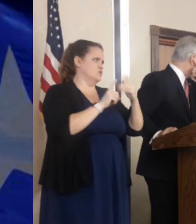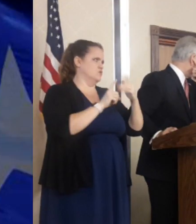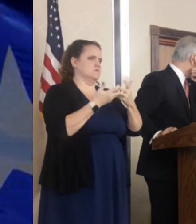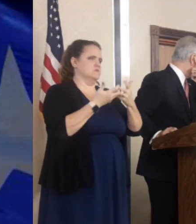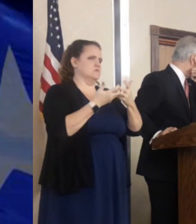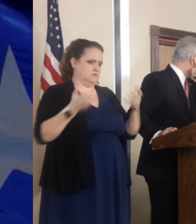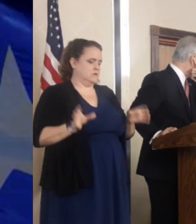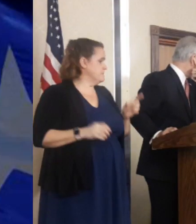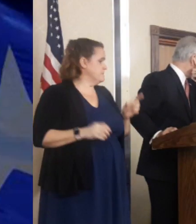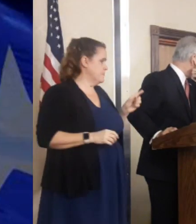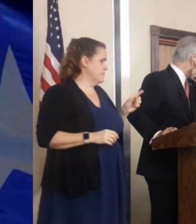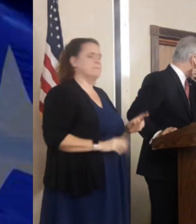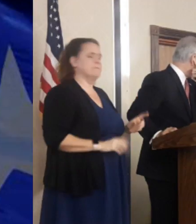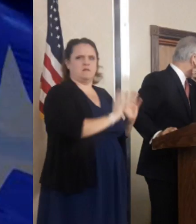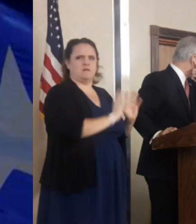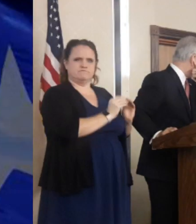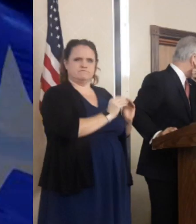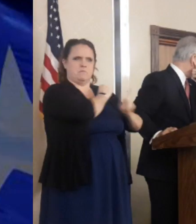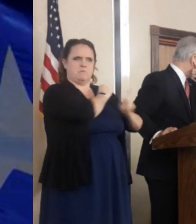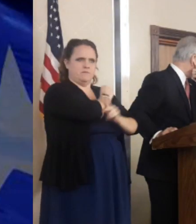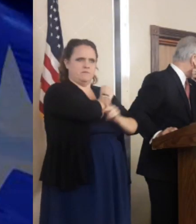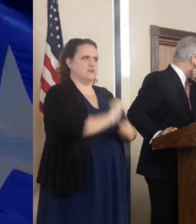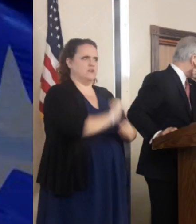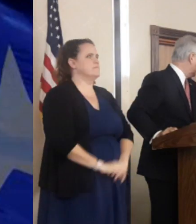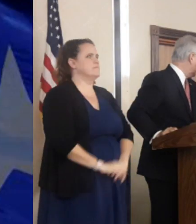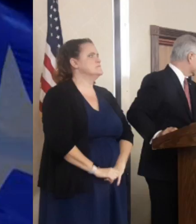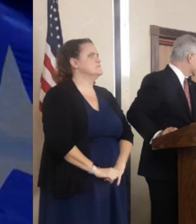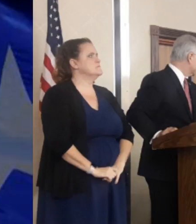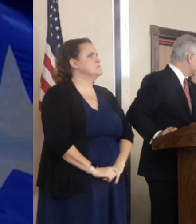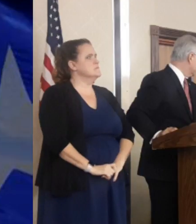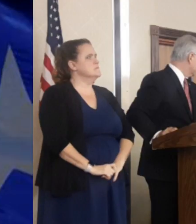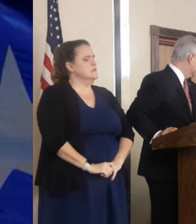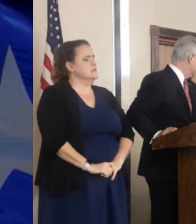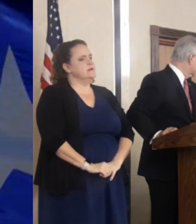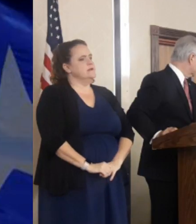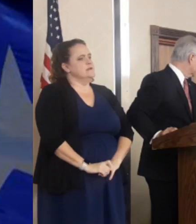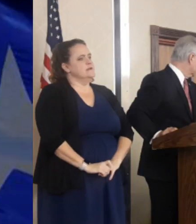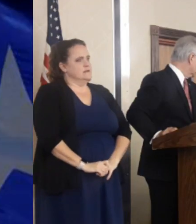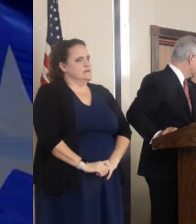That's what we're voting on. Mr. Chairman.